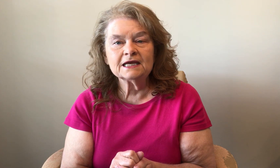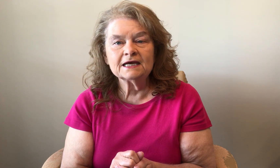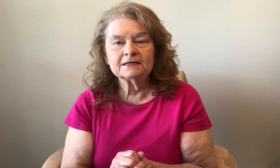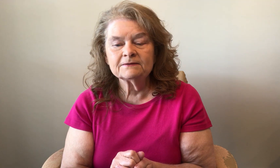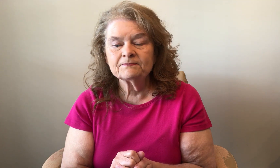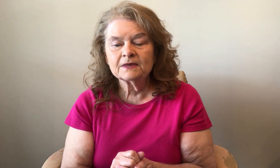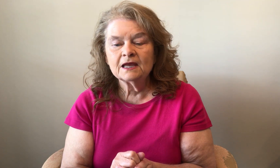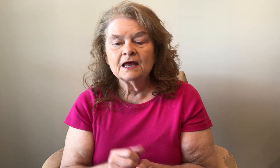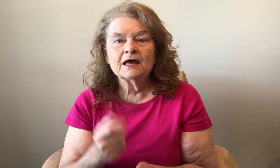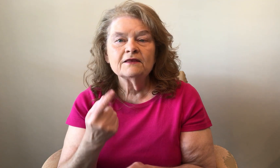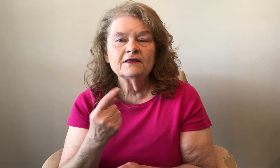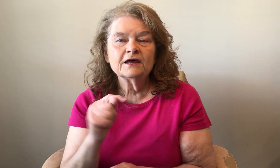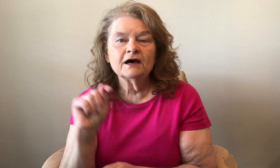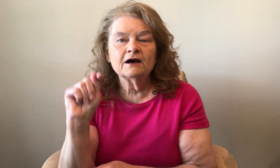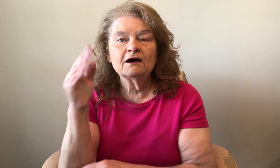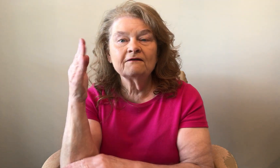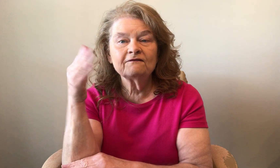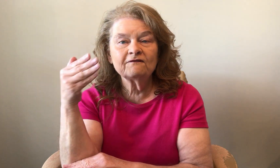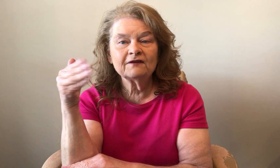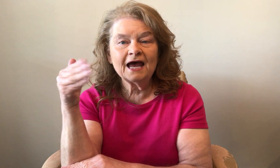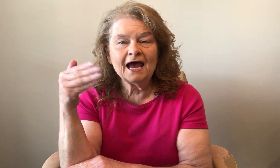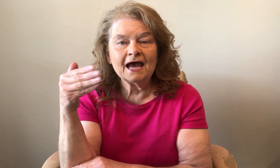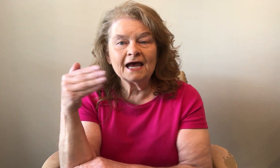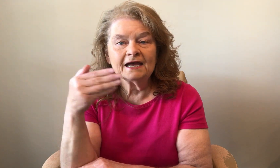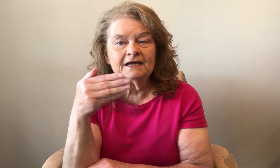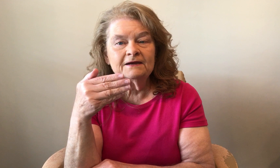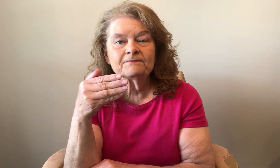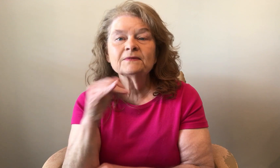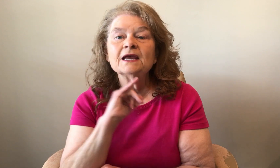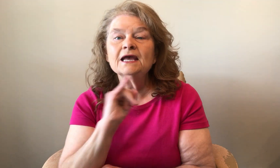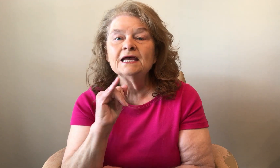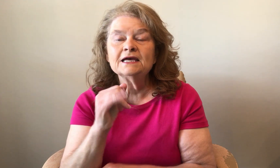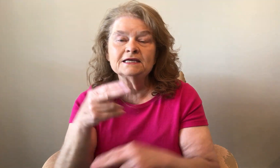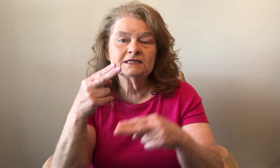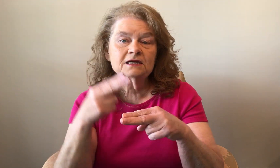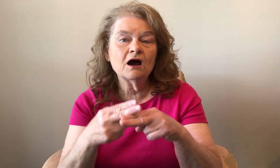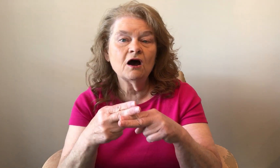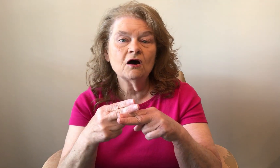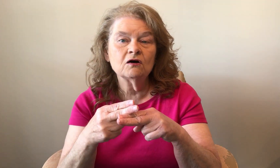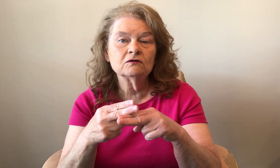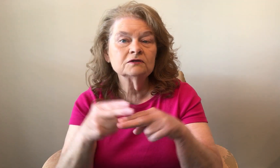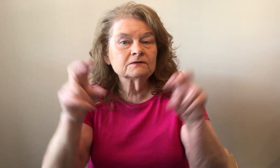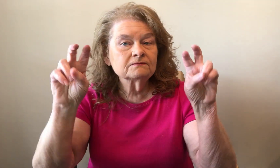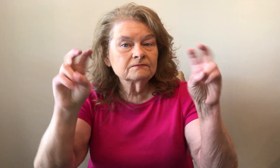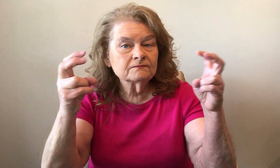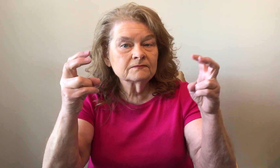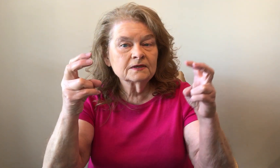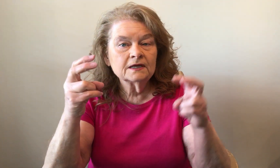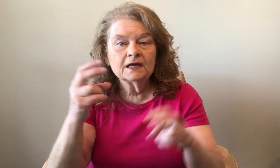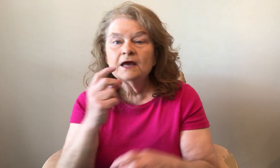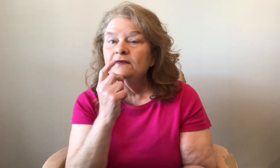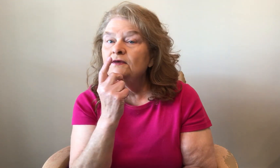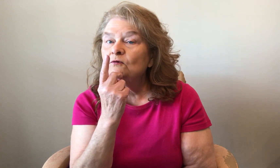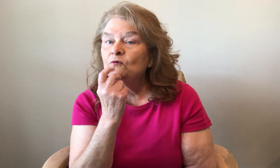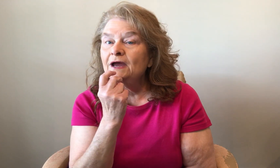again. The flag is called the